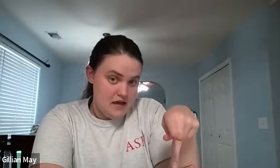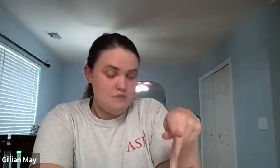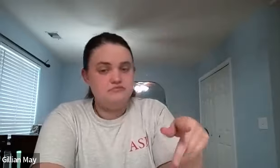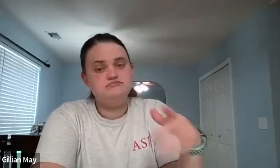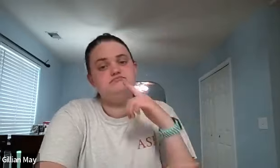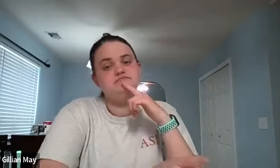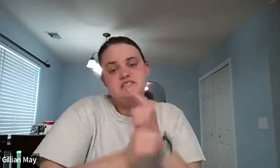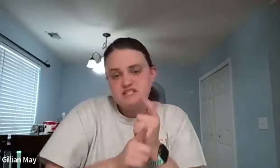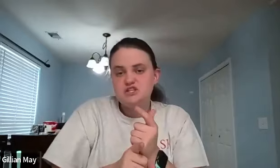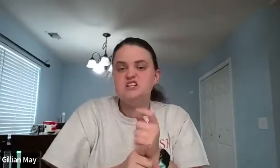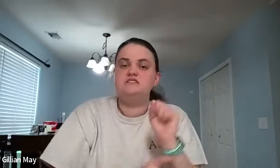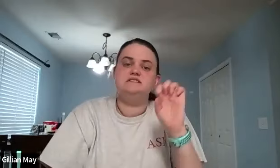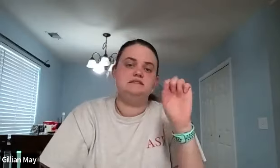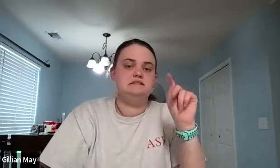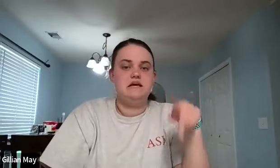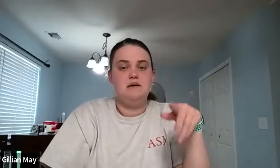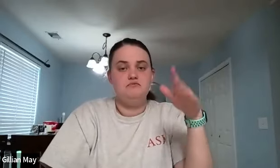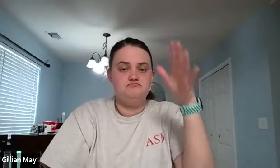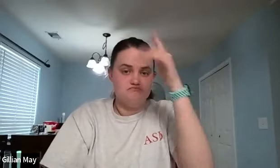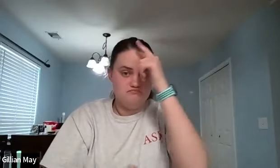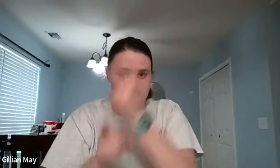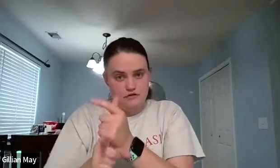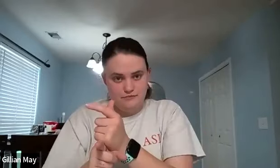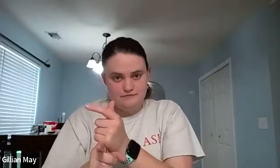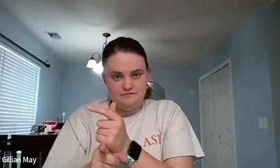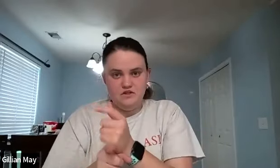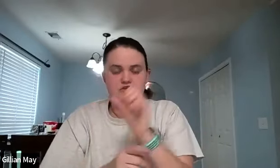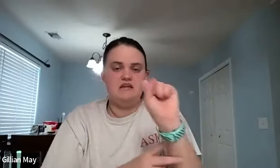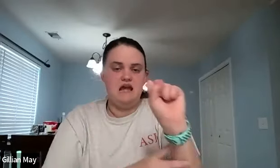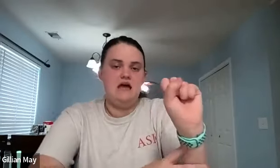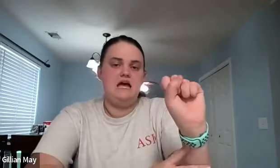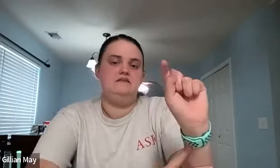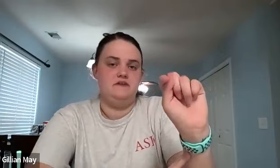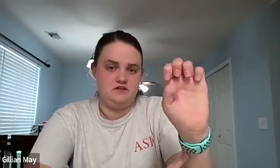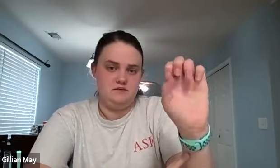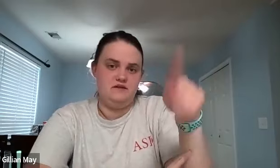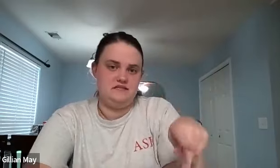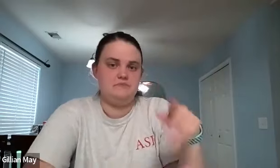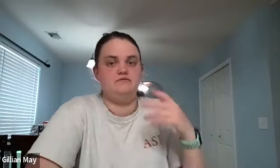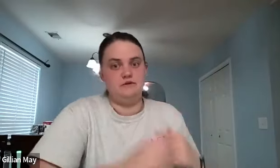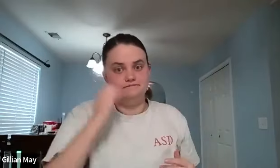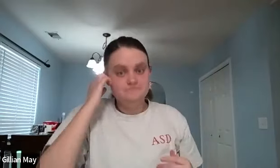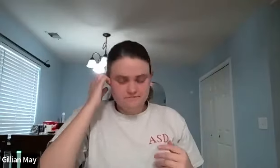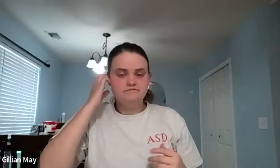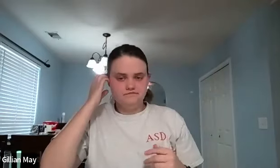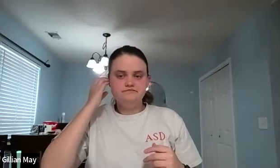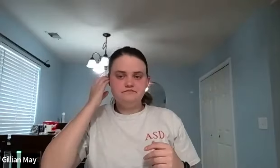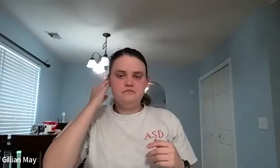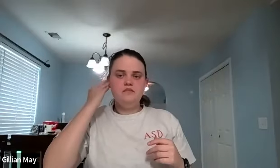step sister, step brother. You just add the finger spelling of step in front.